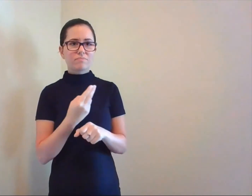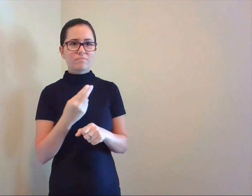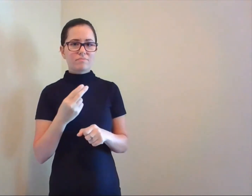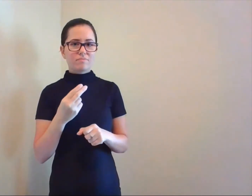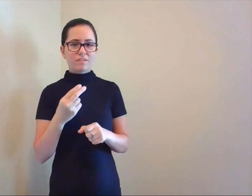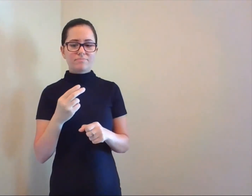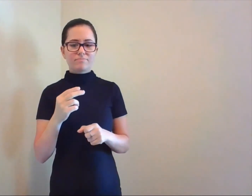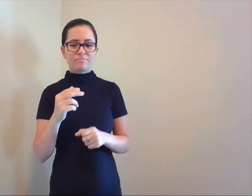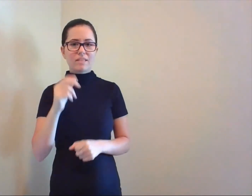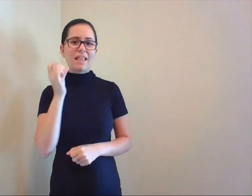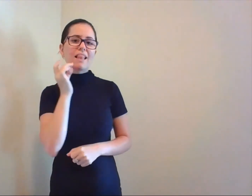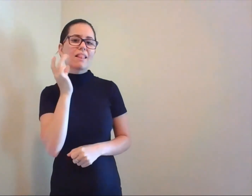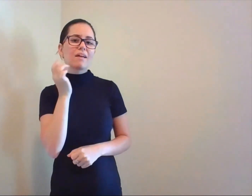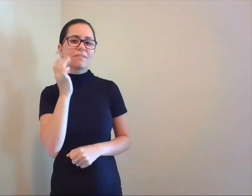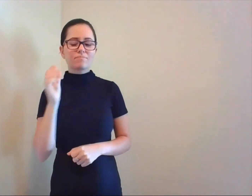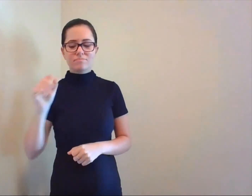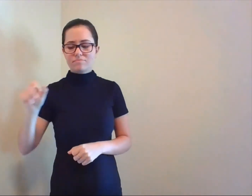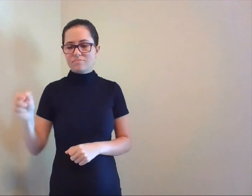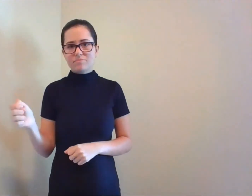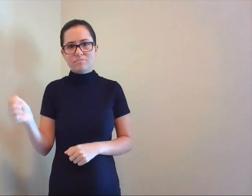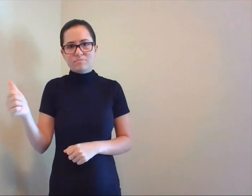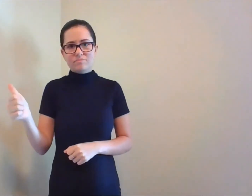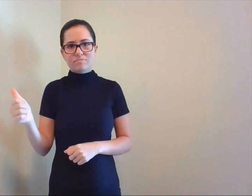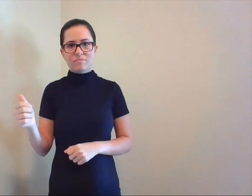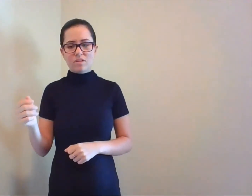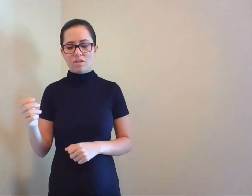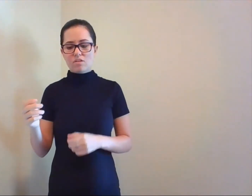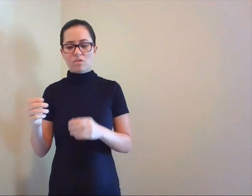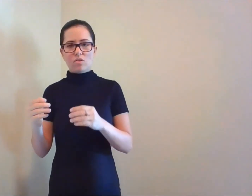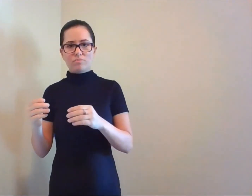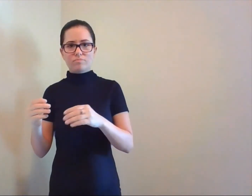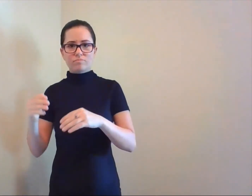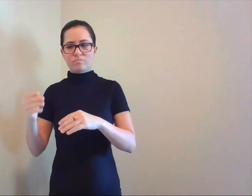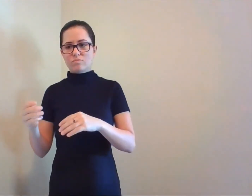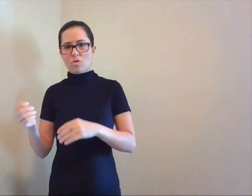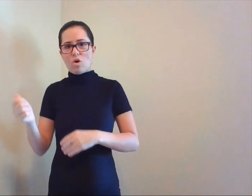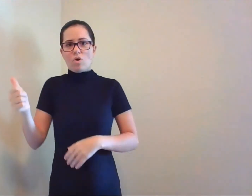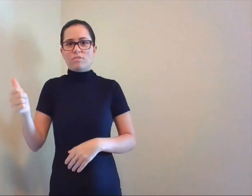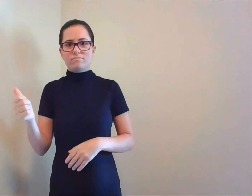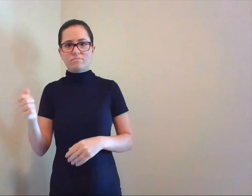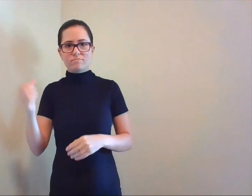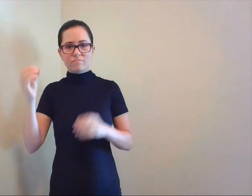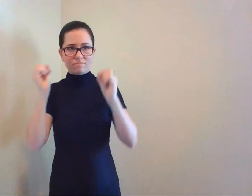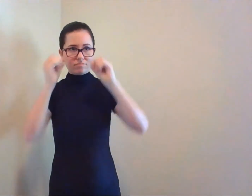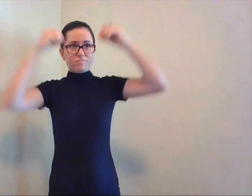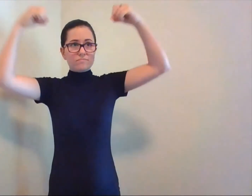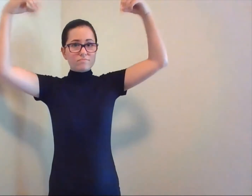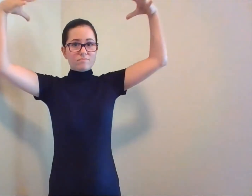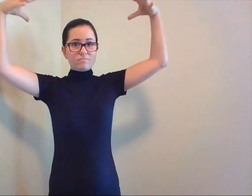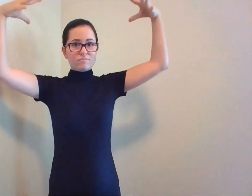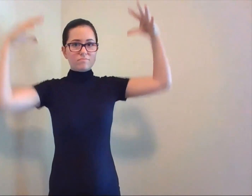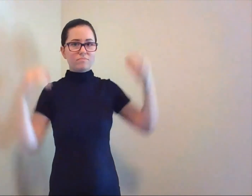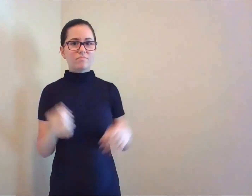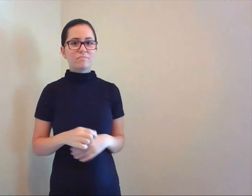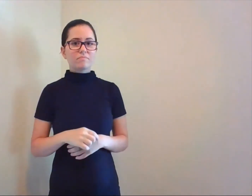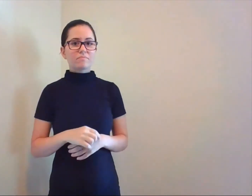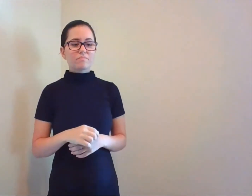out. And then there was a wine cellar. Yeah, you're trespassed. That had no wine anywhere except one open bottle of champagne on the